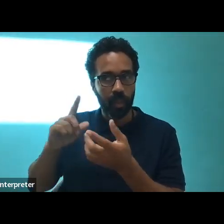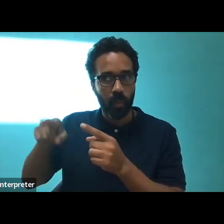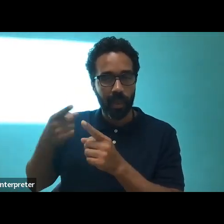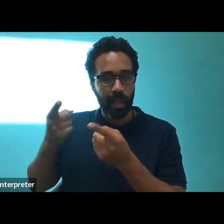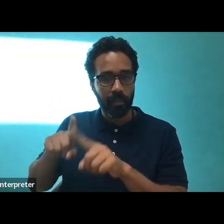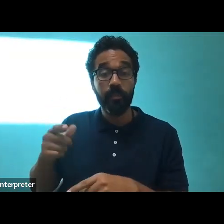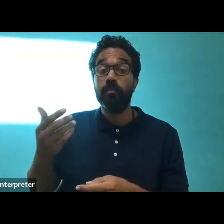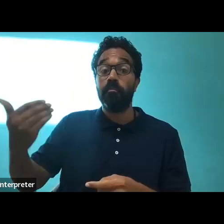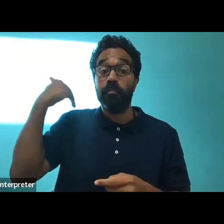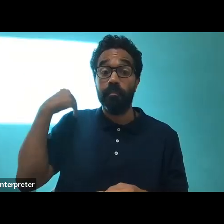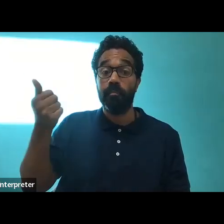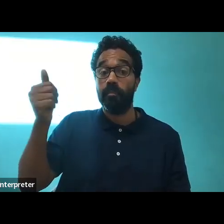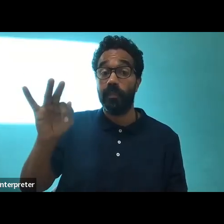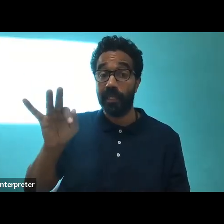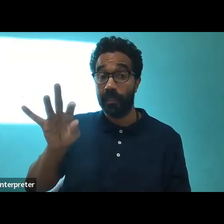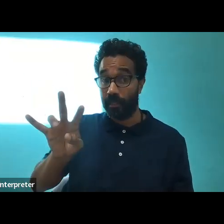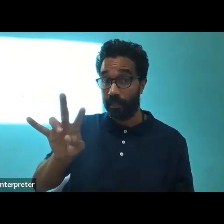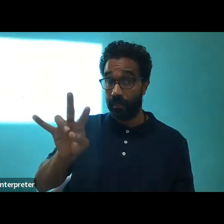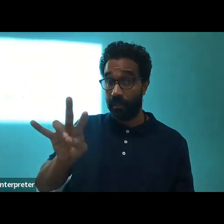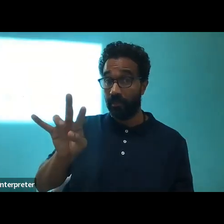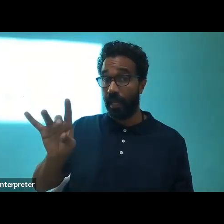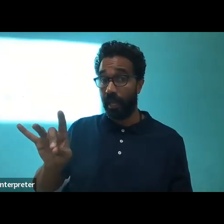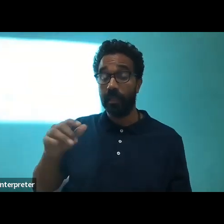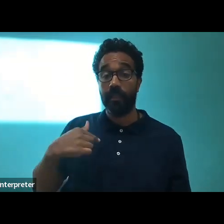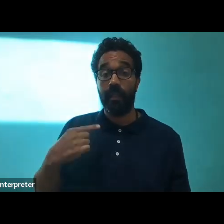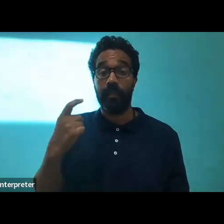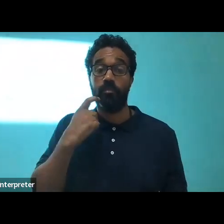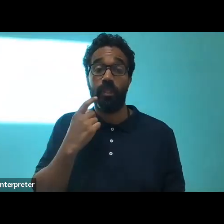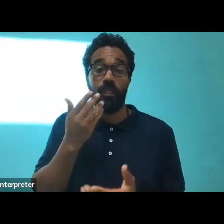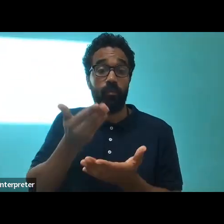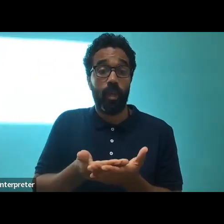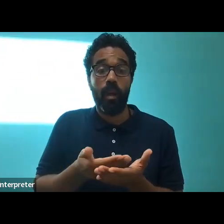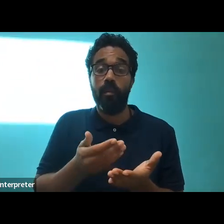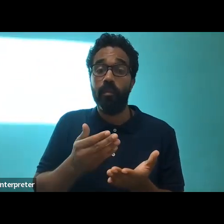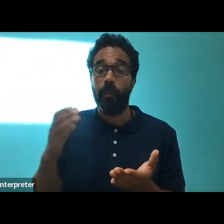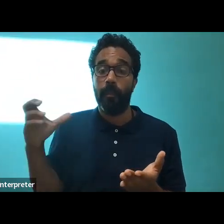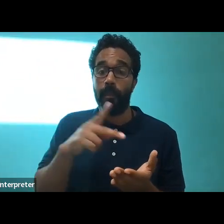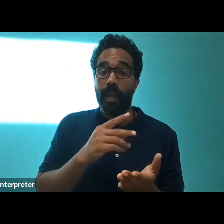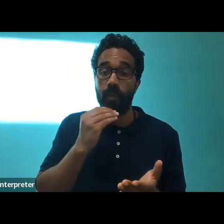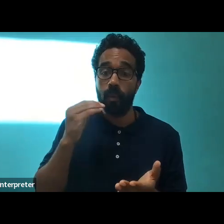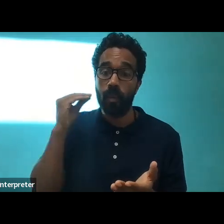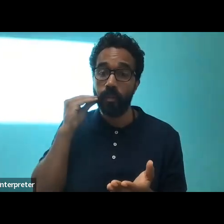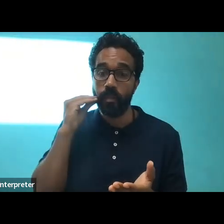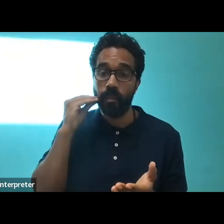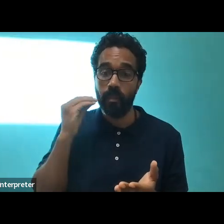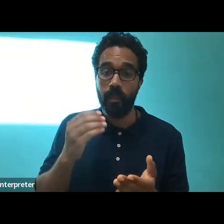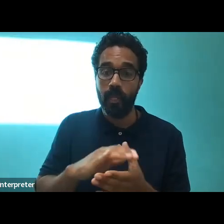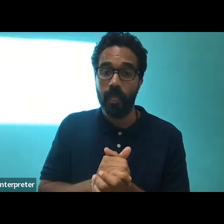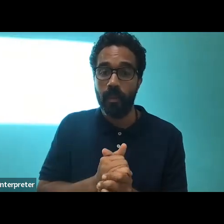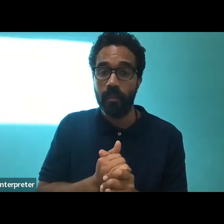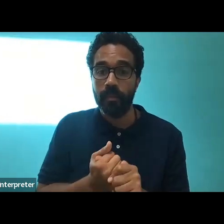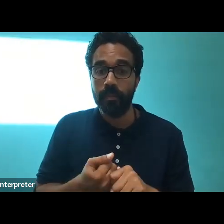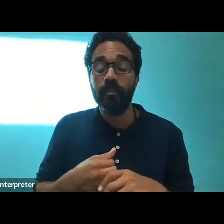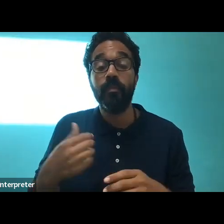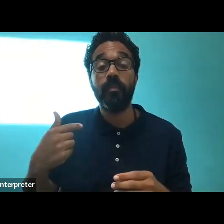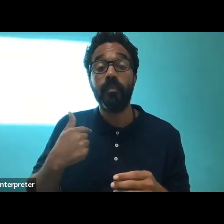1978, I had just returned home. Actually, prior to that, 10 months after I acquired my disability, I left